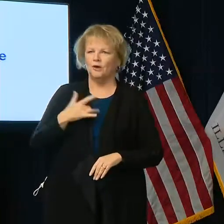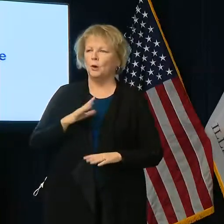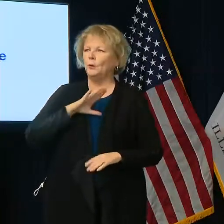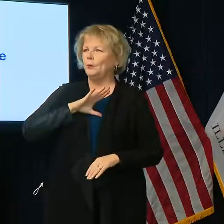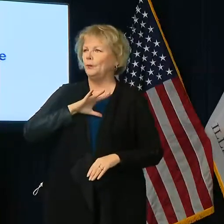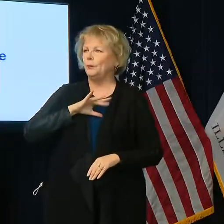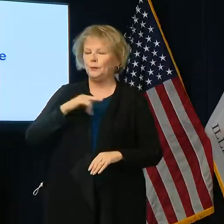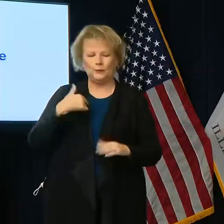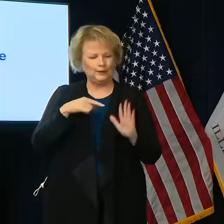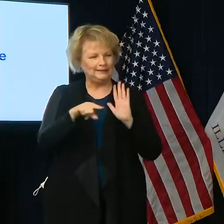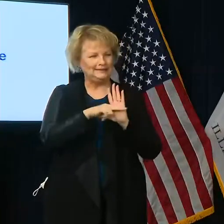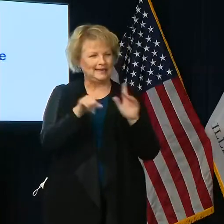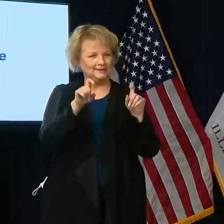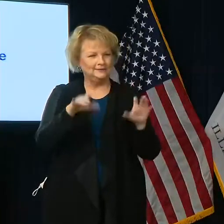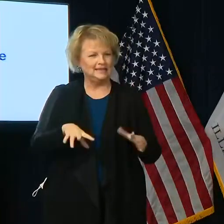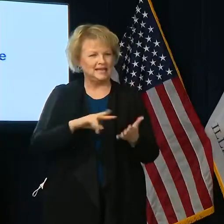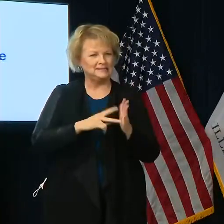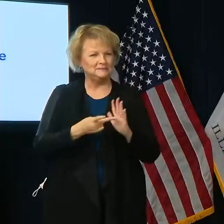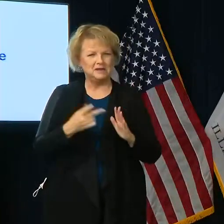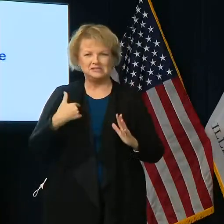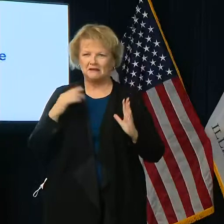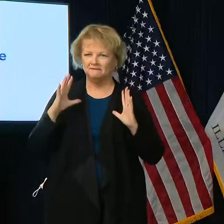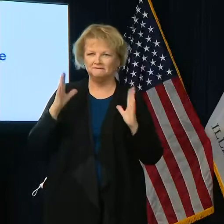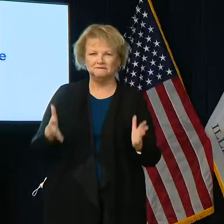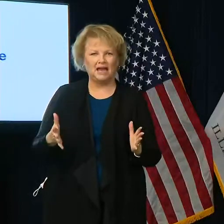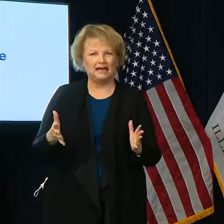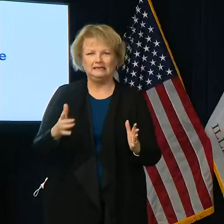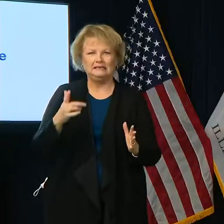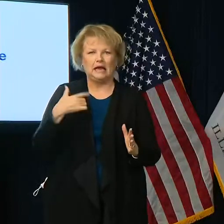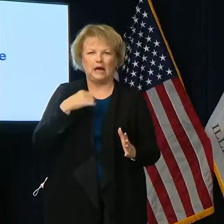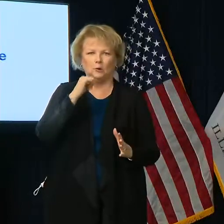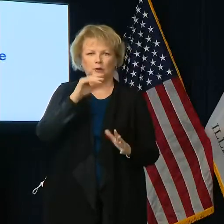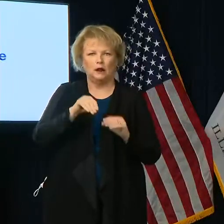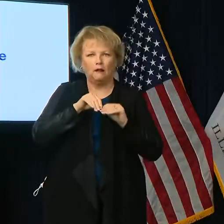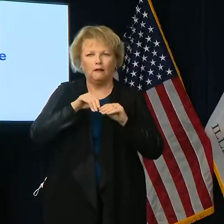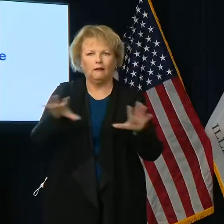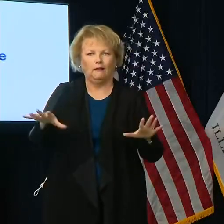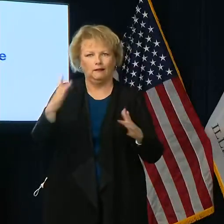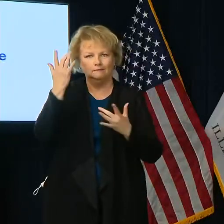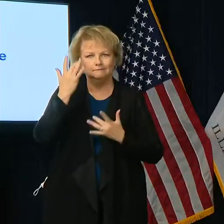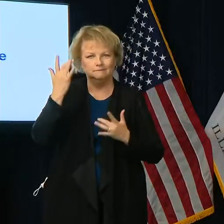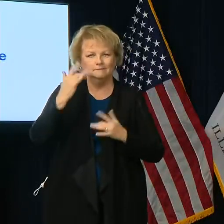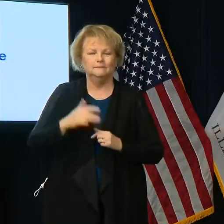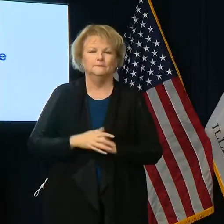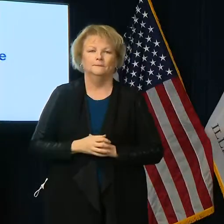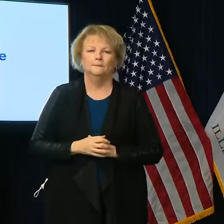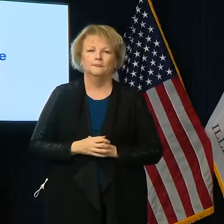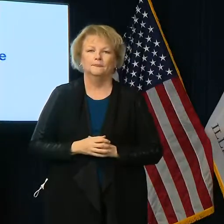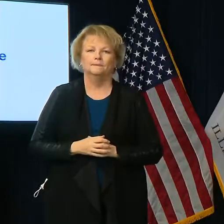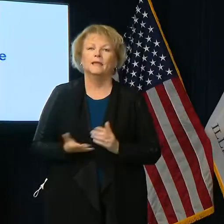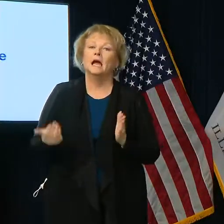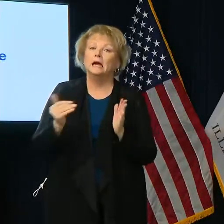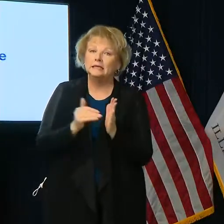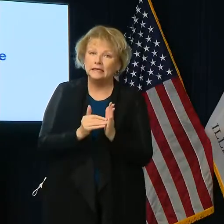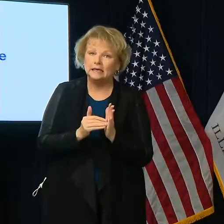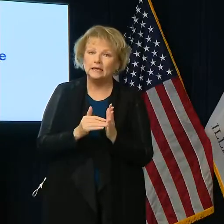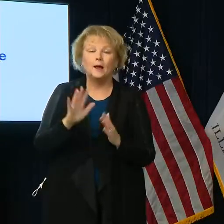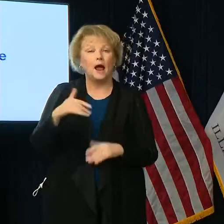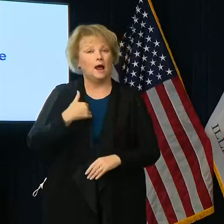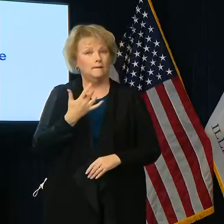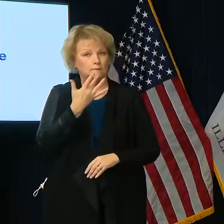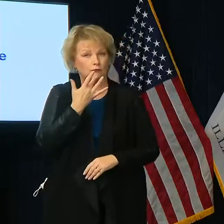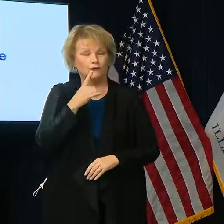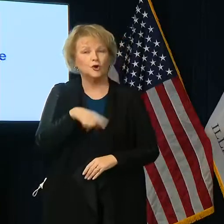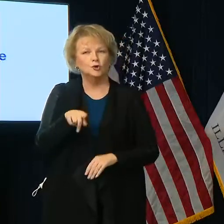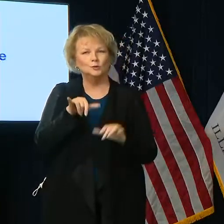that a negative test means that everything's A-okay and that there's no way that infection can continue to happen. Again, I'm strongly recommending